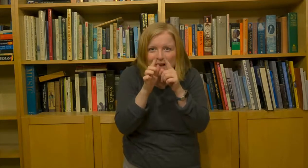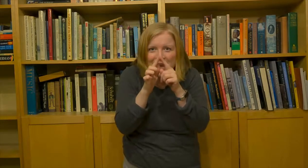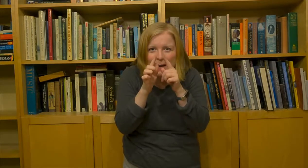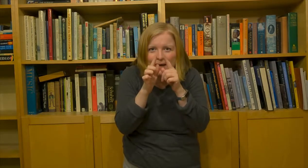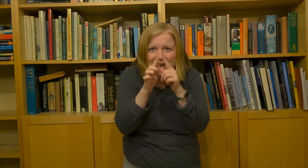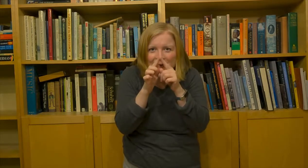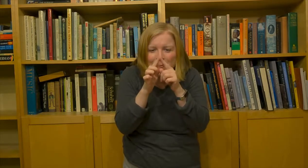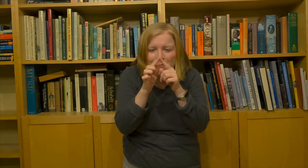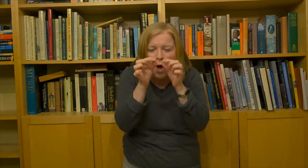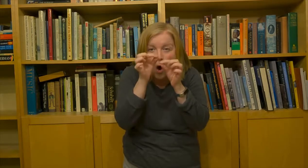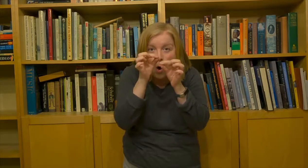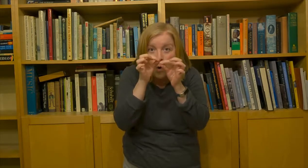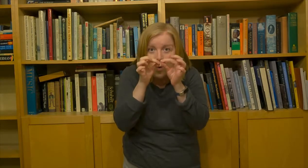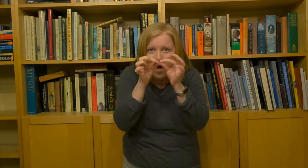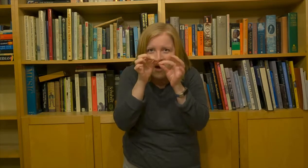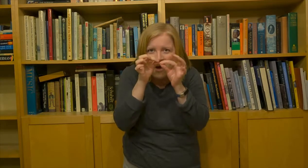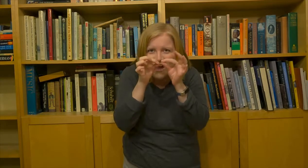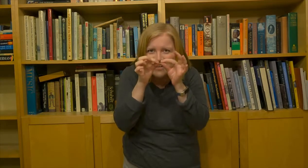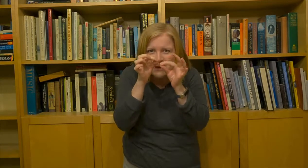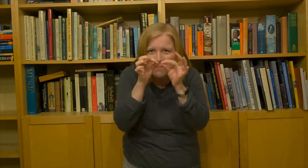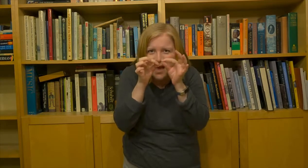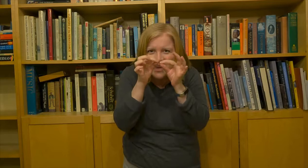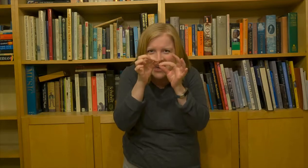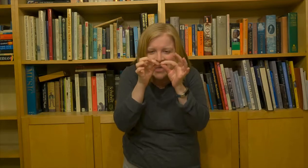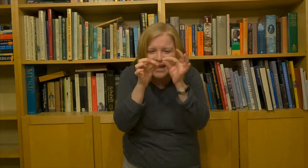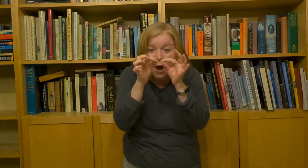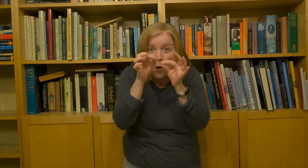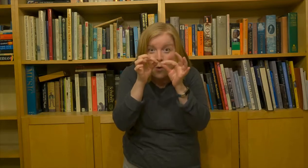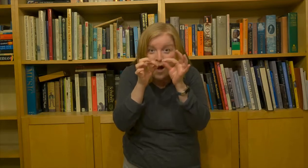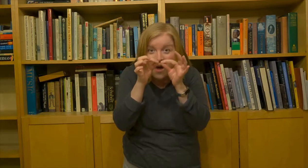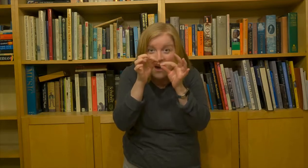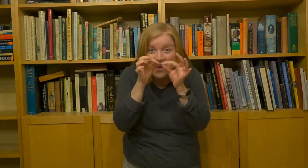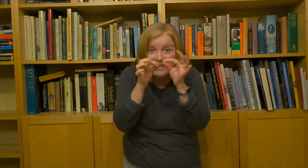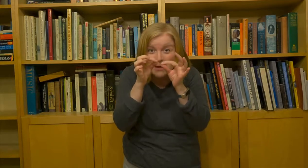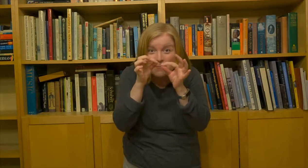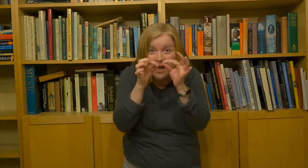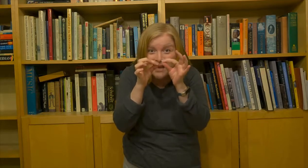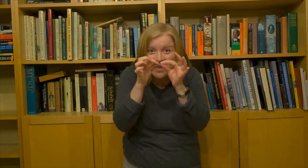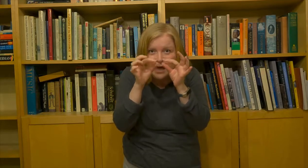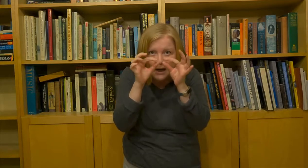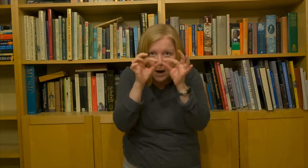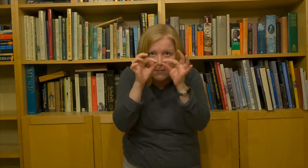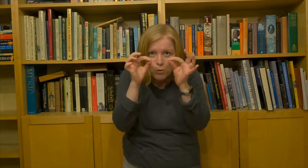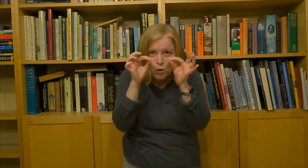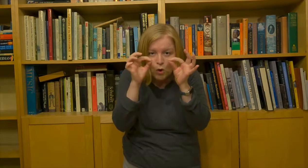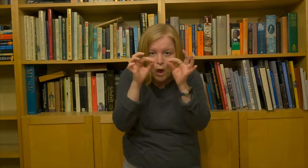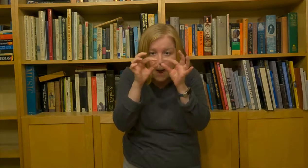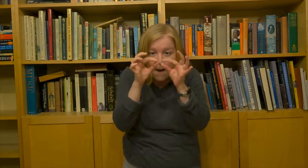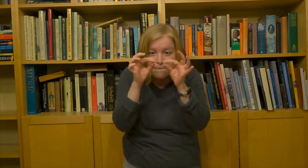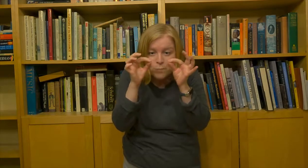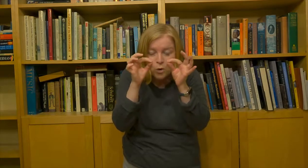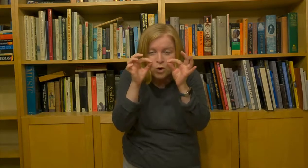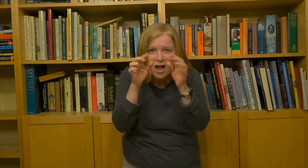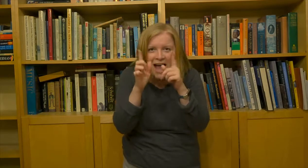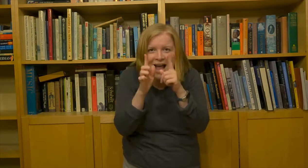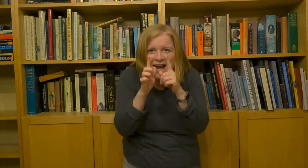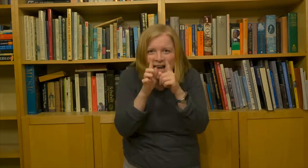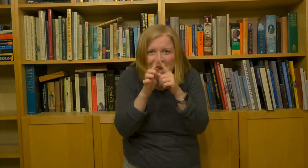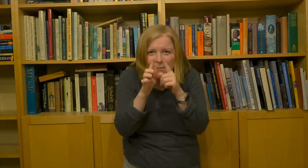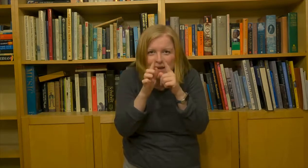clap, clap. Wind it back again, wind it back again, pull, pull, clap,